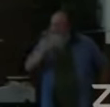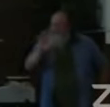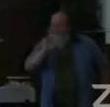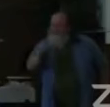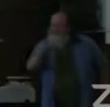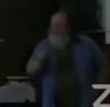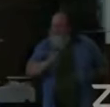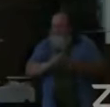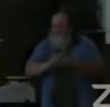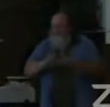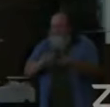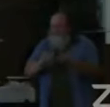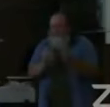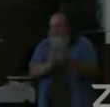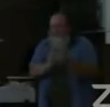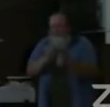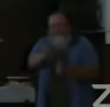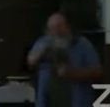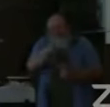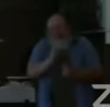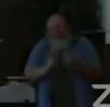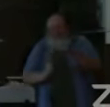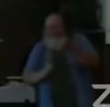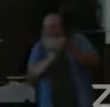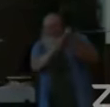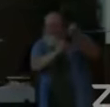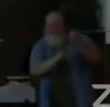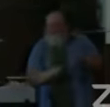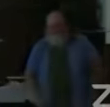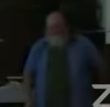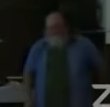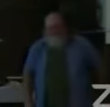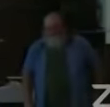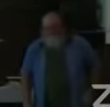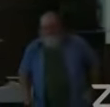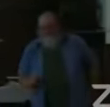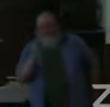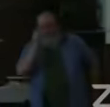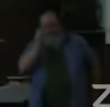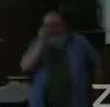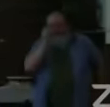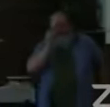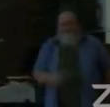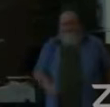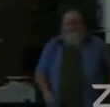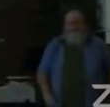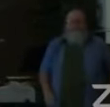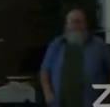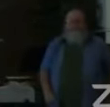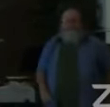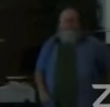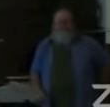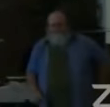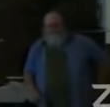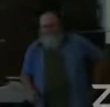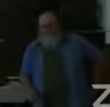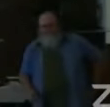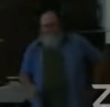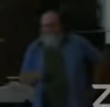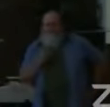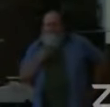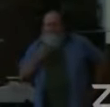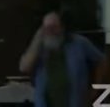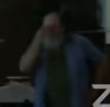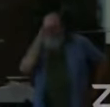Romans 8:18, Paul puts it in perspective. I don't know what I'm going to do when I get to this verse. Now I can't preach it because I'm preaching it now. No, just kidding. Romans